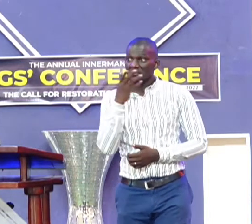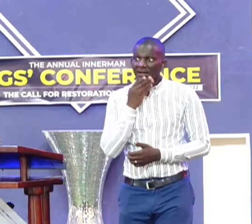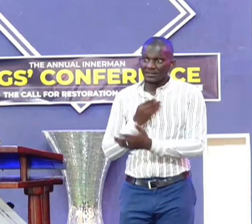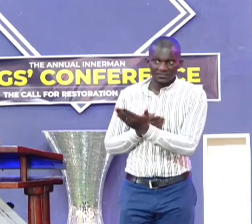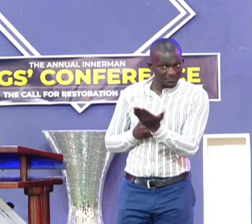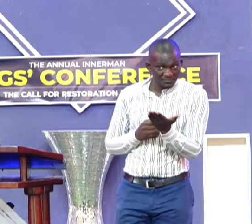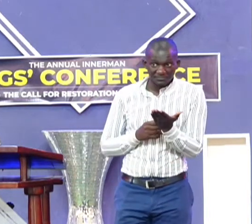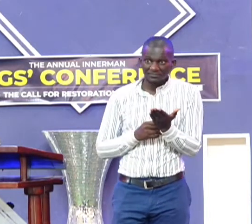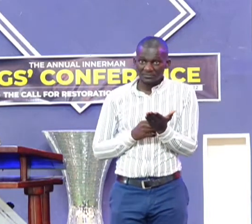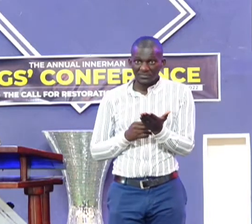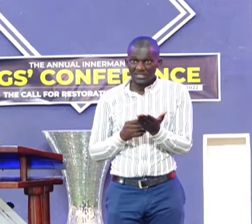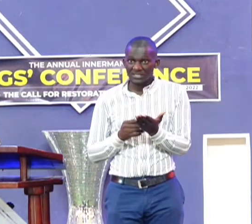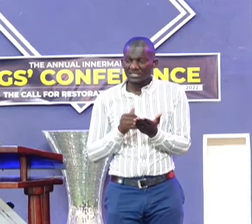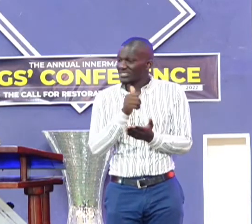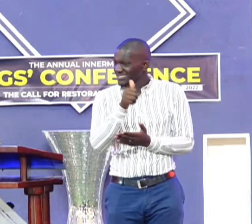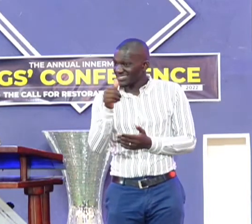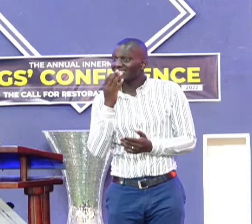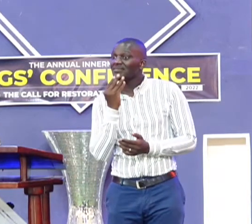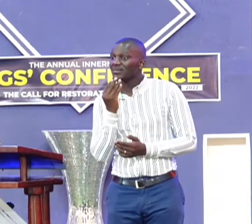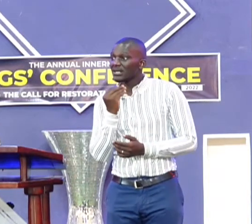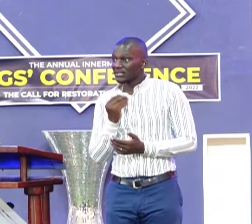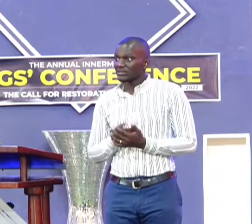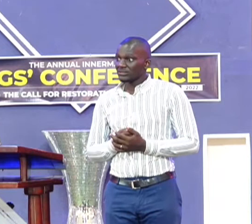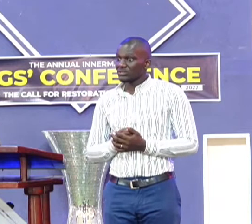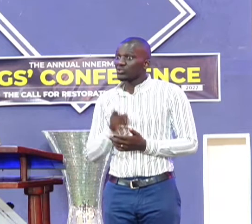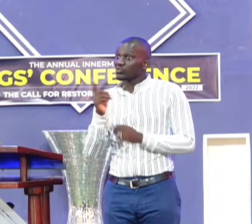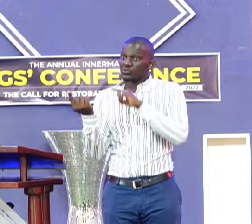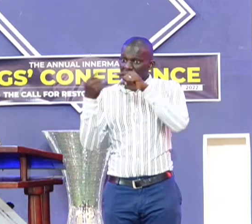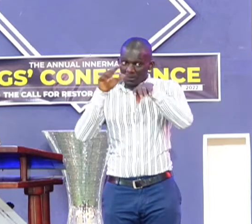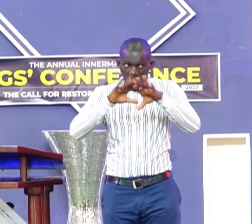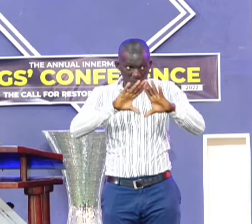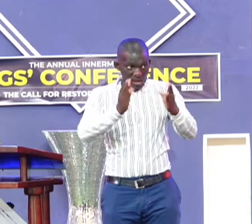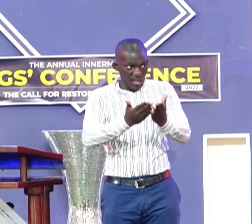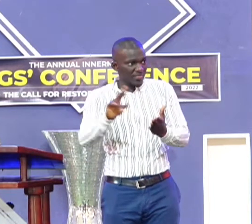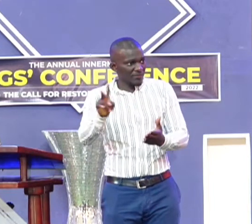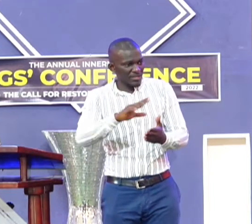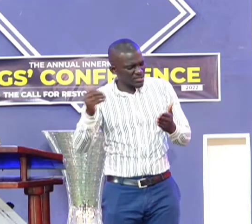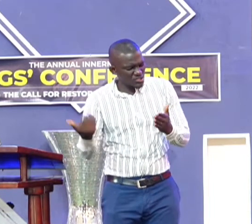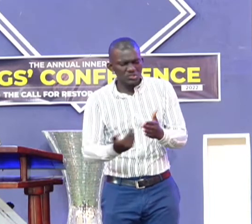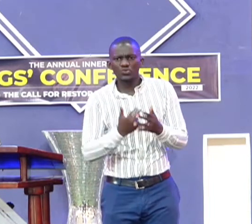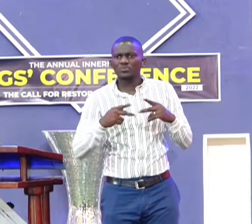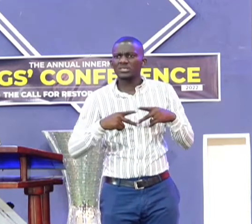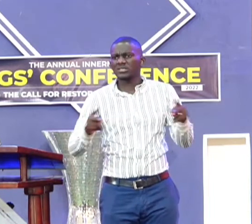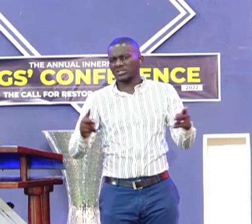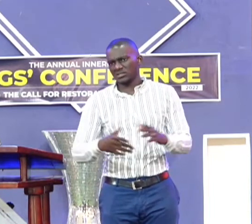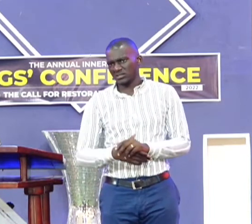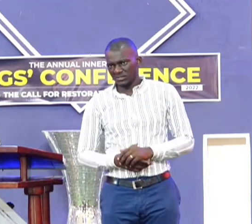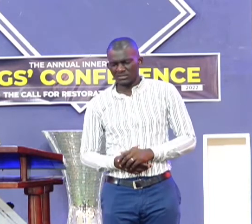every man, each and every man, you came to this world as a new beginning.